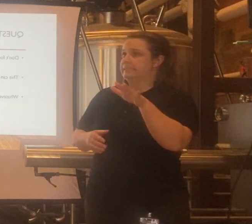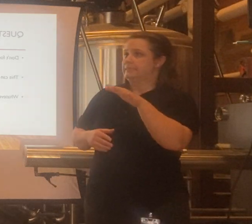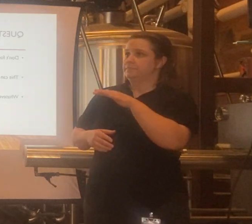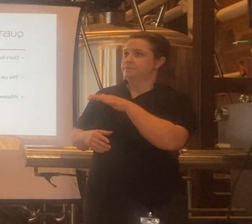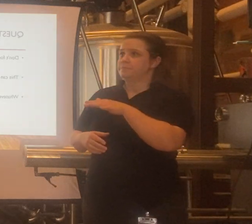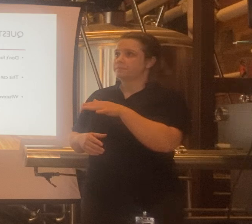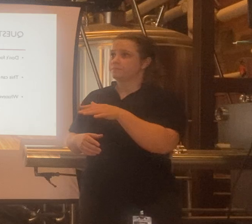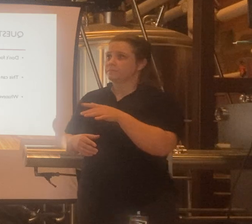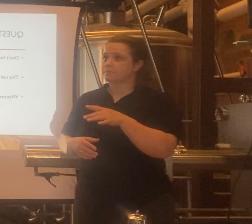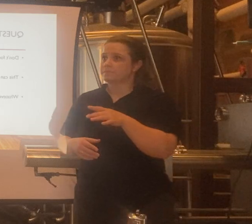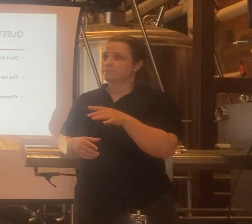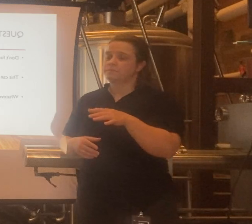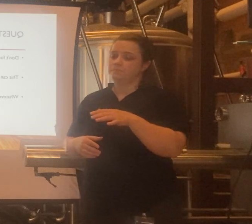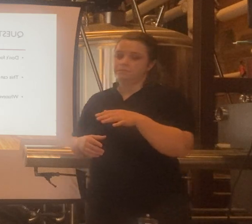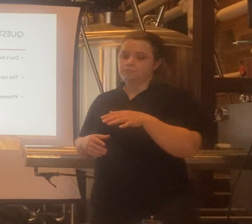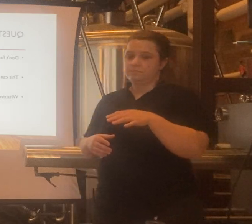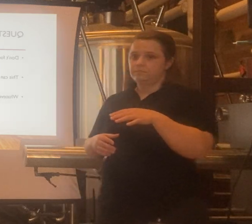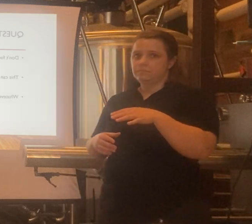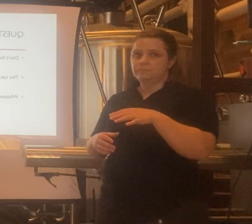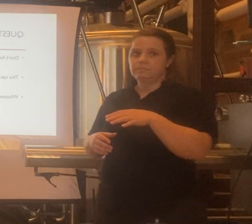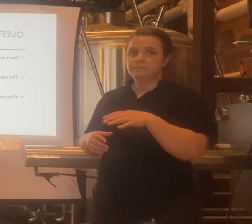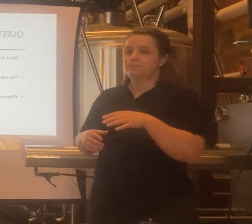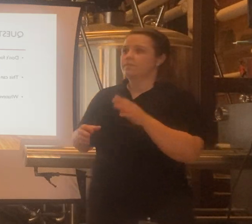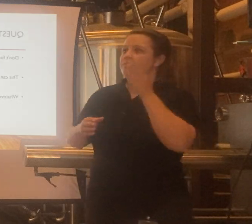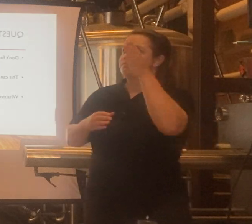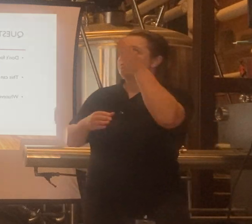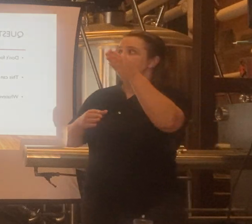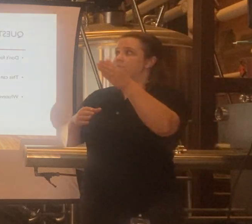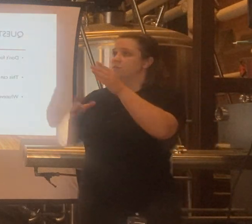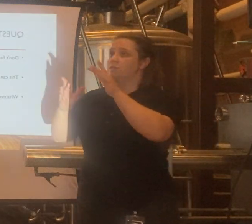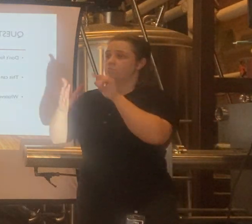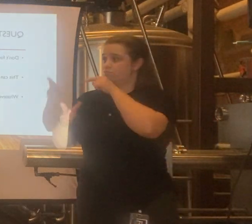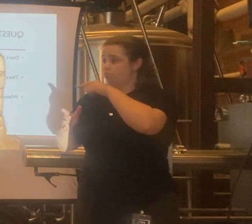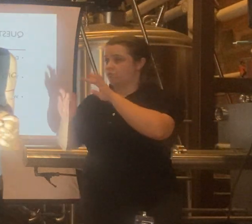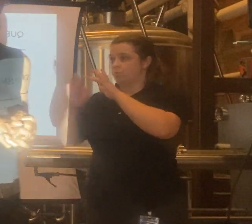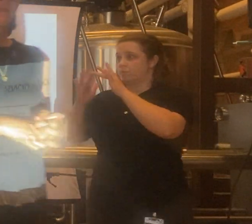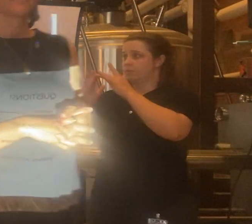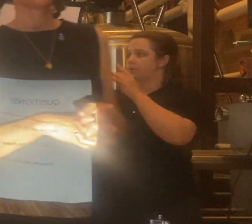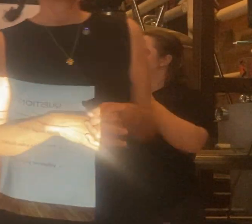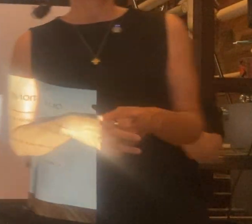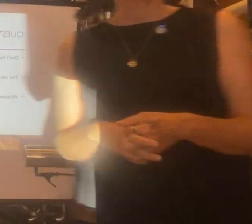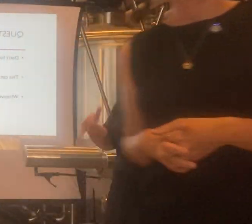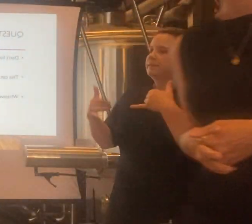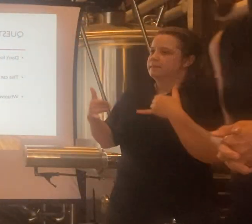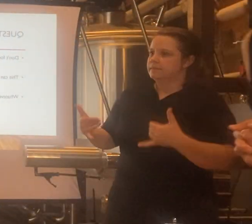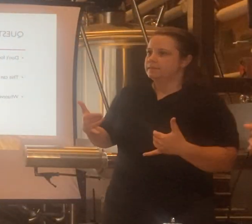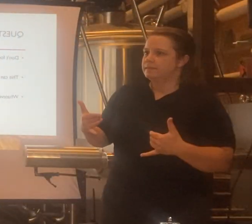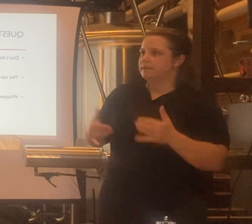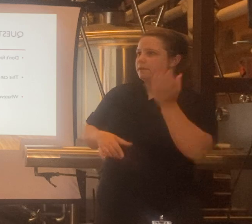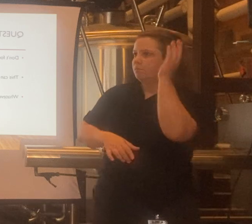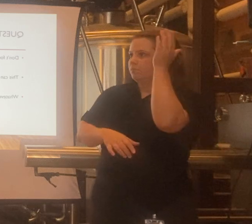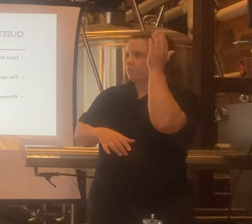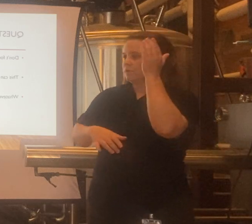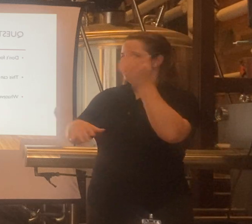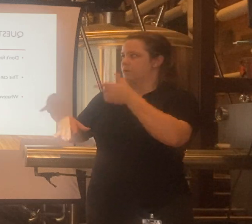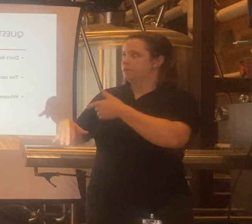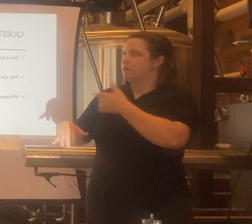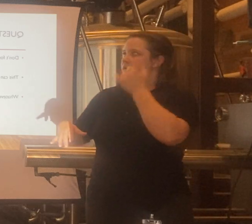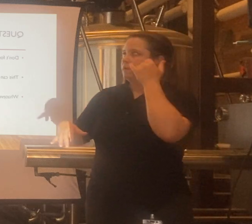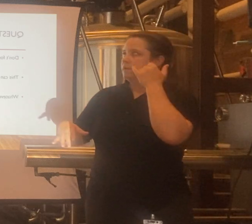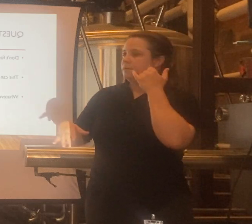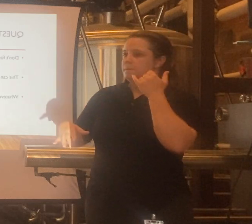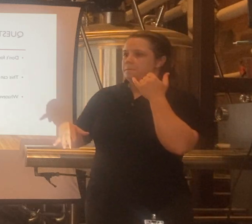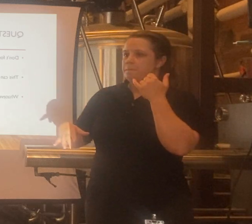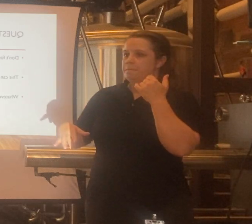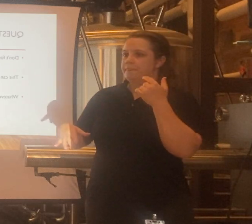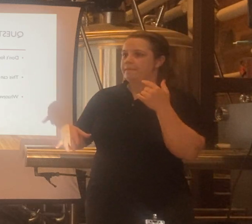the future, where can folks find you? Are you Oh. online? Yeah, the copy of this presentation, oddly enough, when Katie reached out and said, hey, we're doing